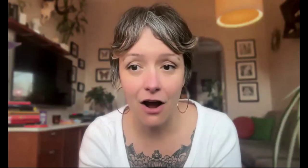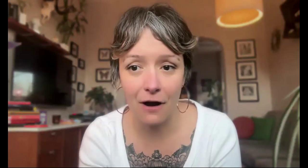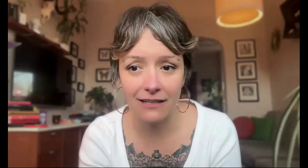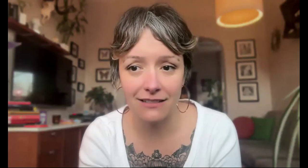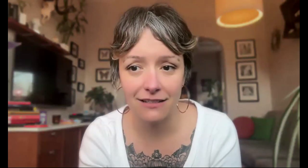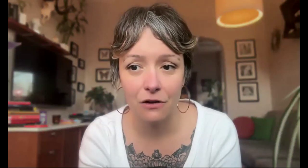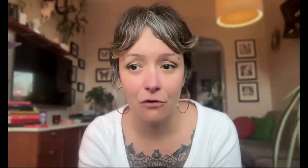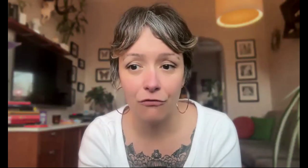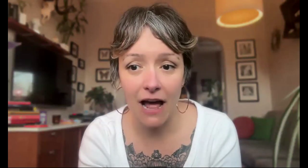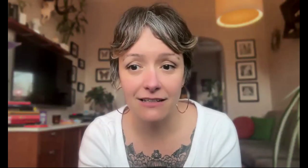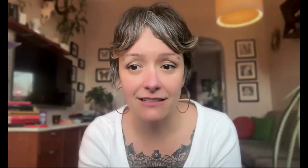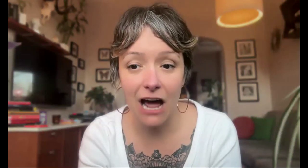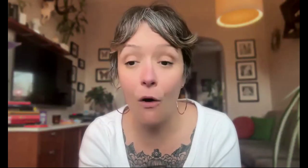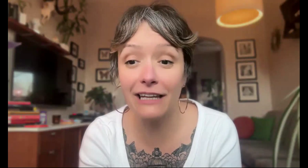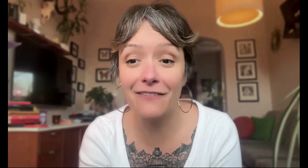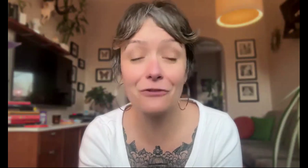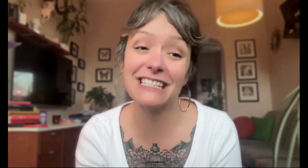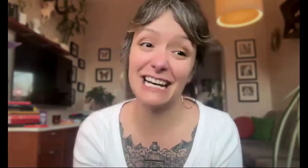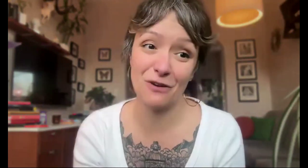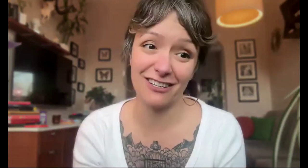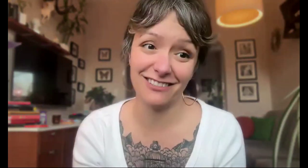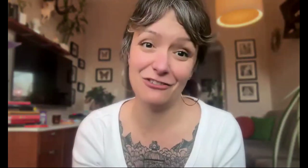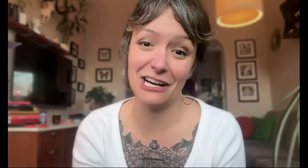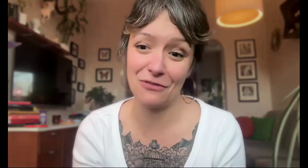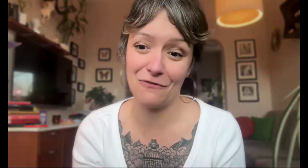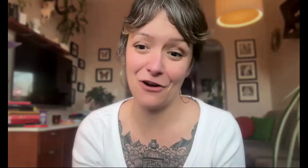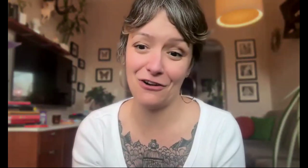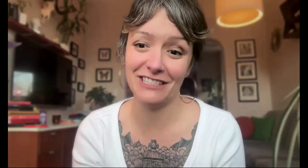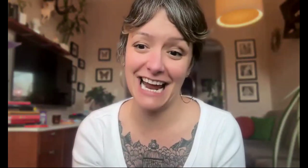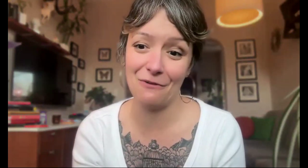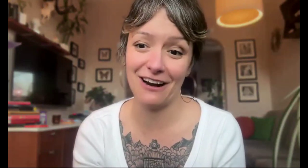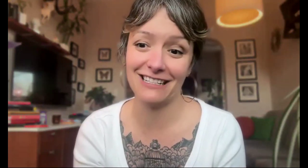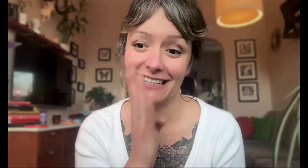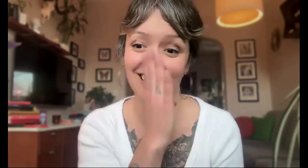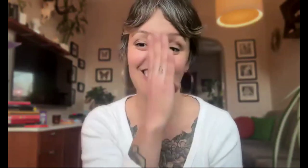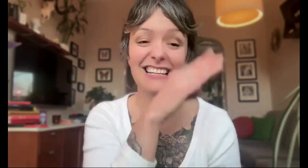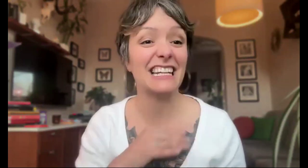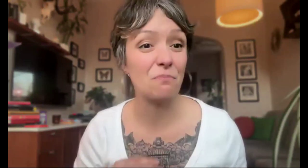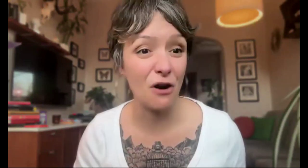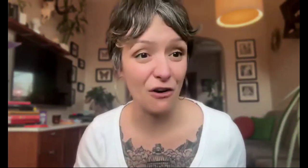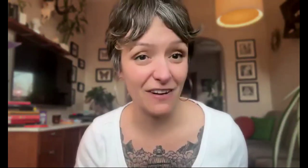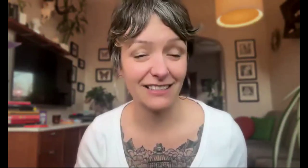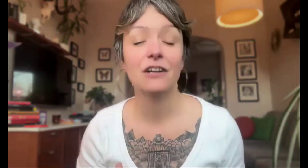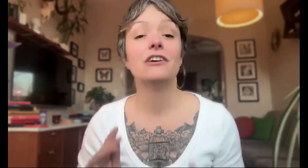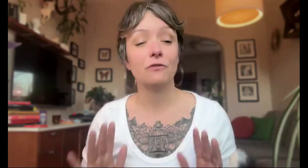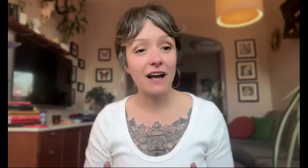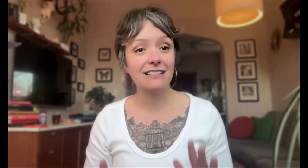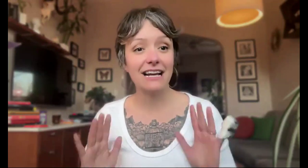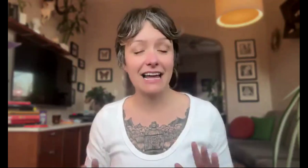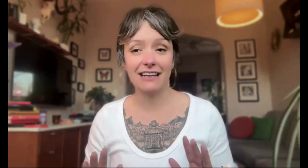All right. Friends. Oh, I love that Christy said it worked. You did it with your 4-year-olds and it worked. That's perfect. So friends, again,